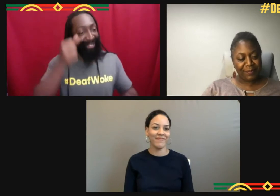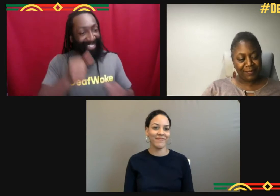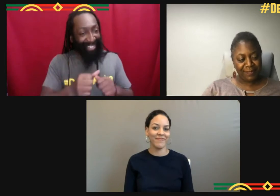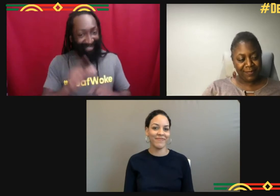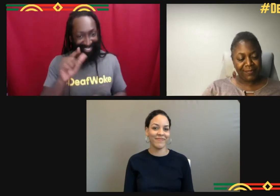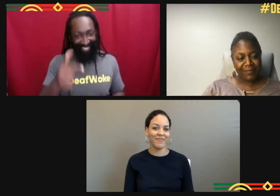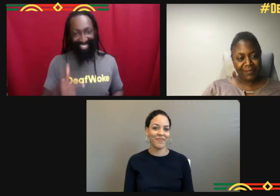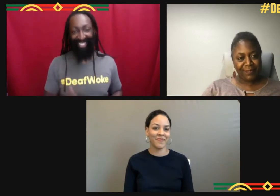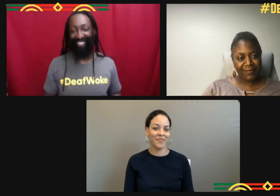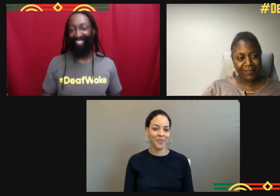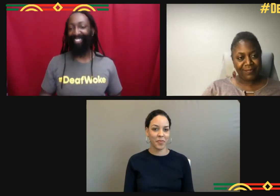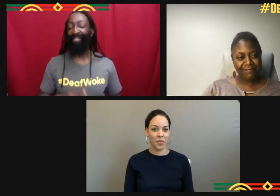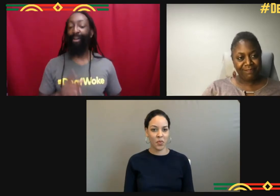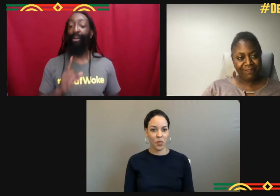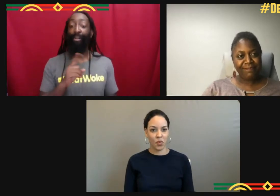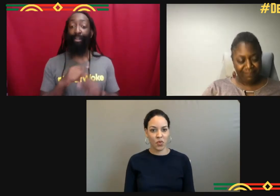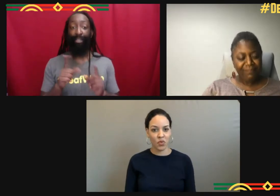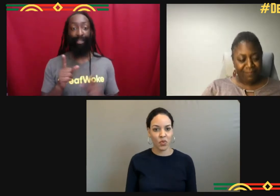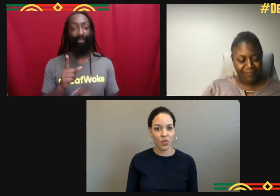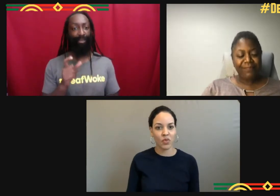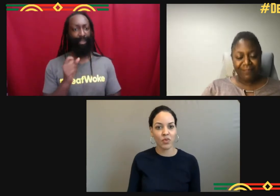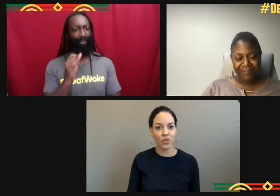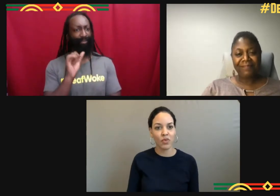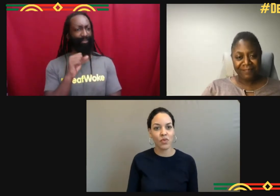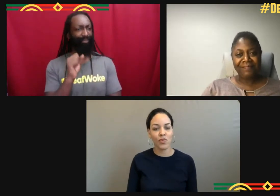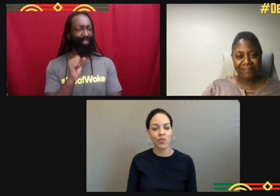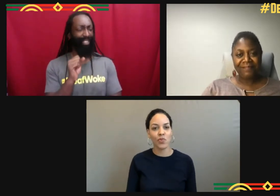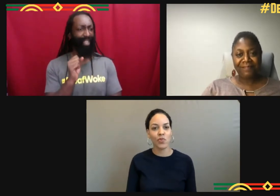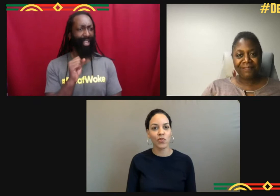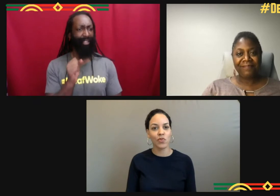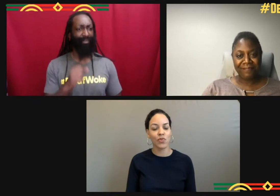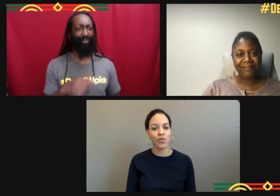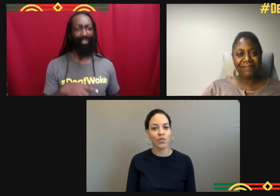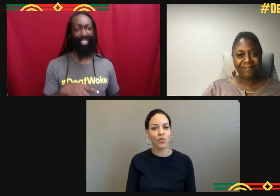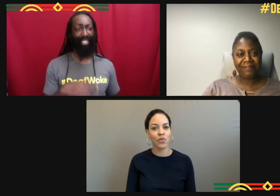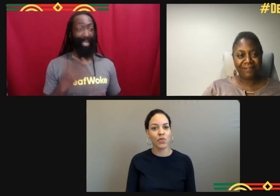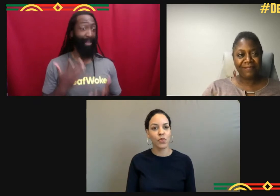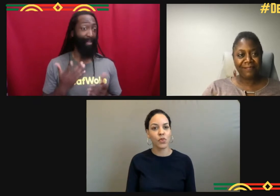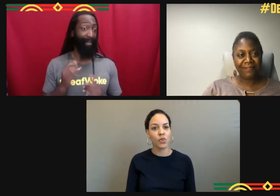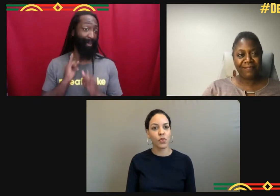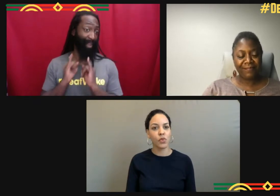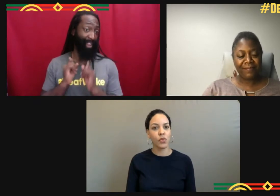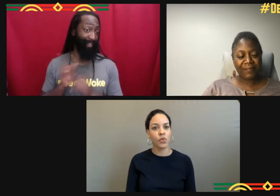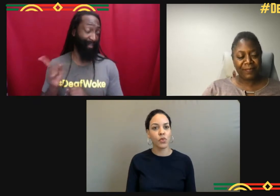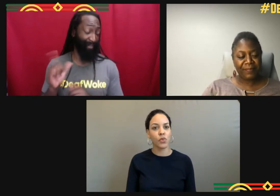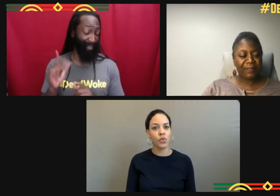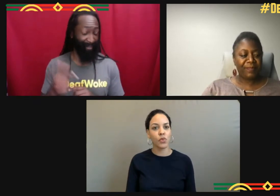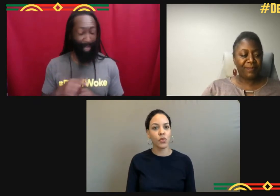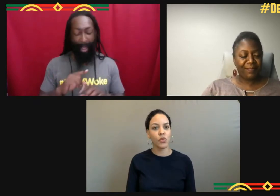I'm sure, you know, it's on the tip of your tongue. I'm sure it'll pop up when you least expect it.